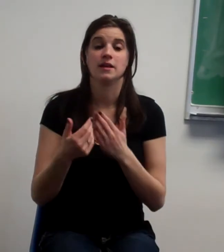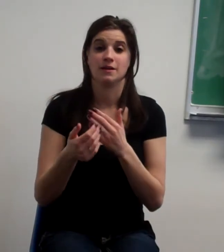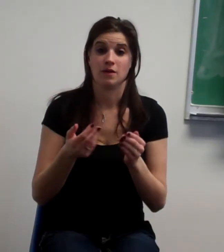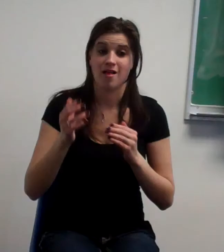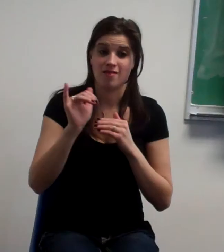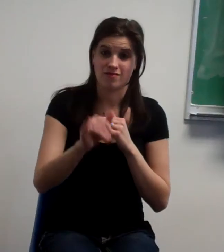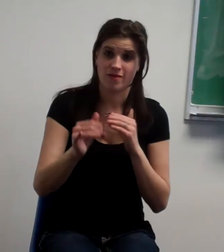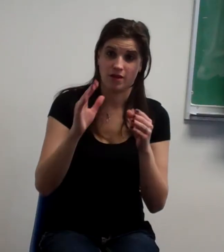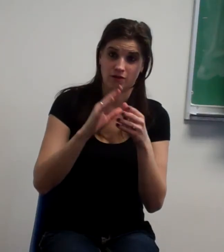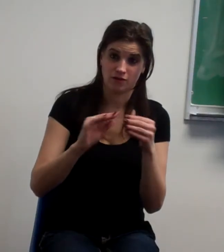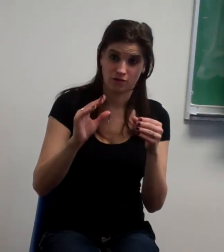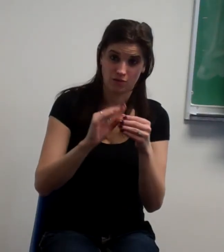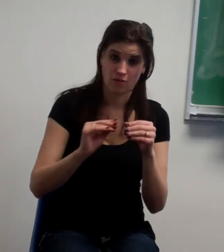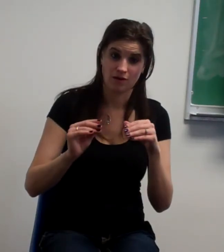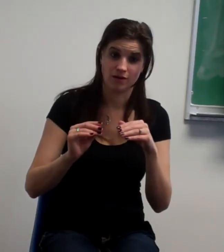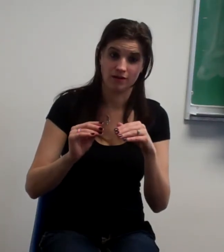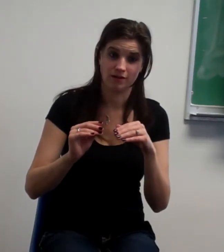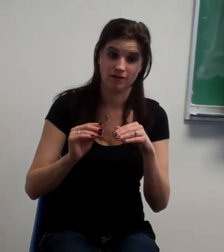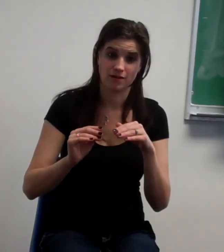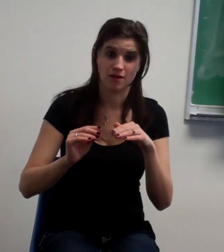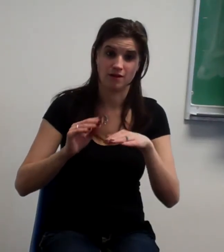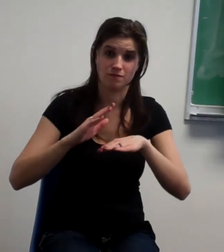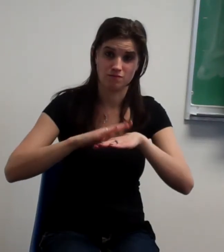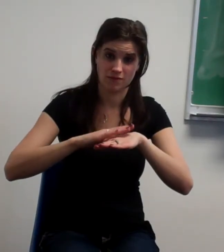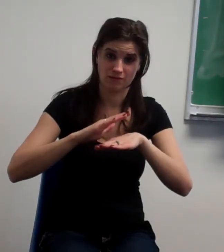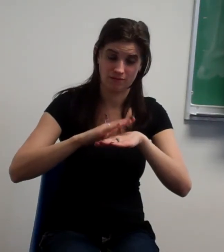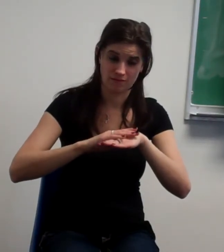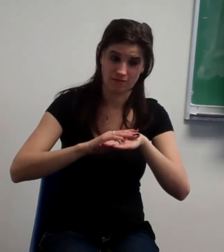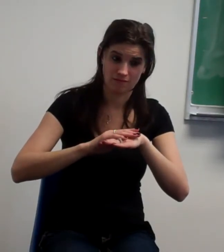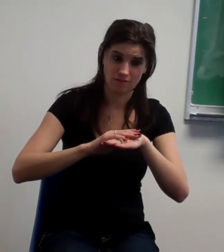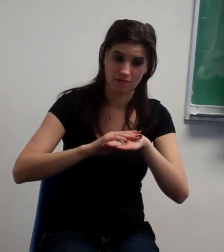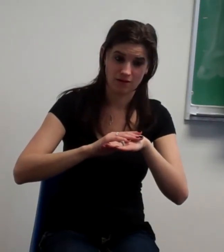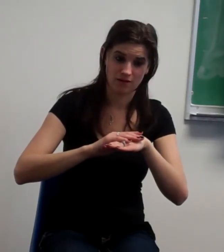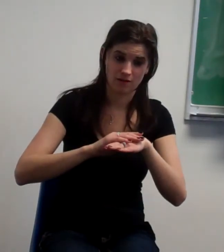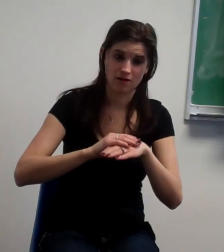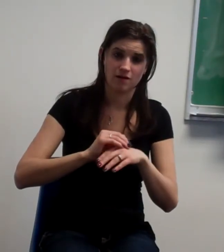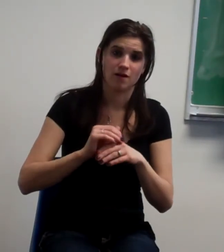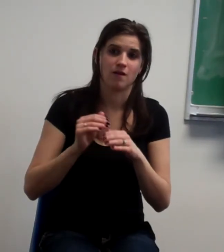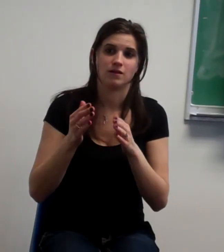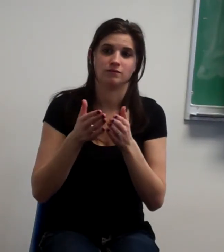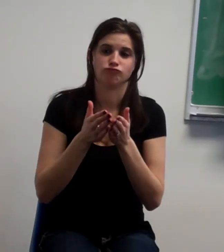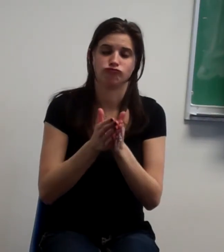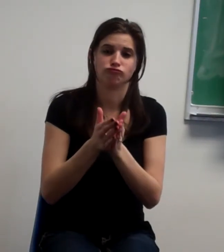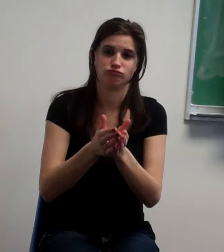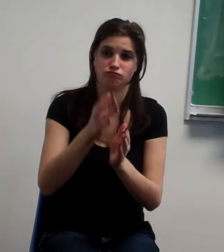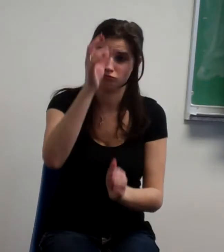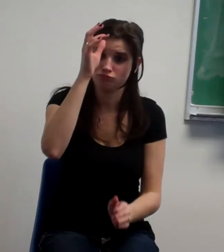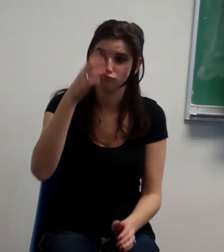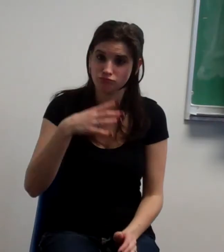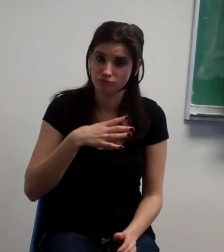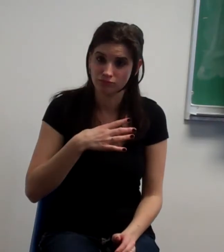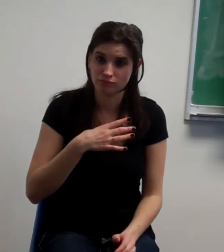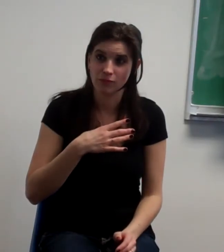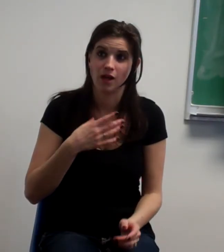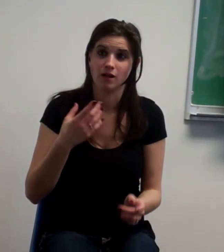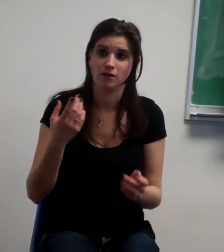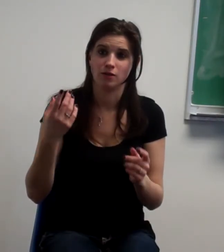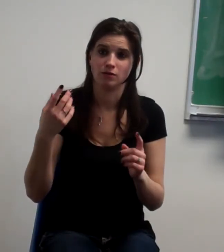a sailor from England who goes up the Congo River. And ends up the Congo River. And they go to find a guy